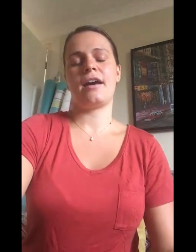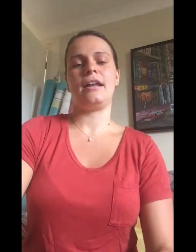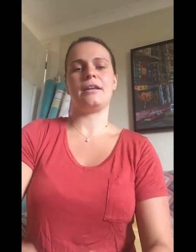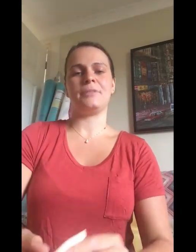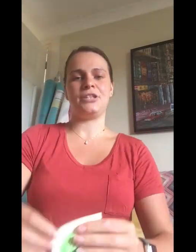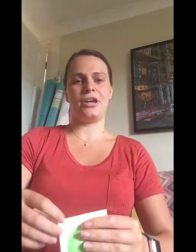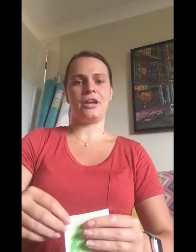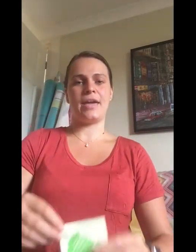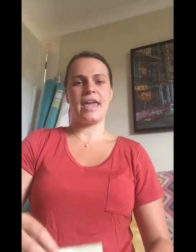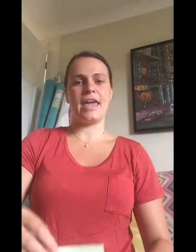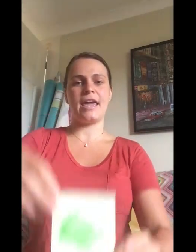Colour number 2 is